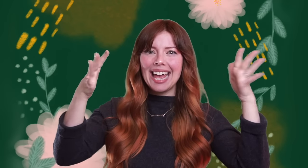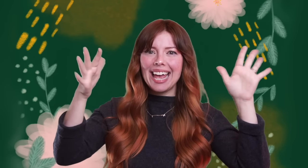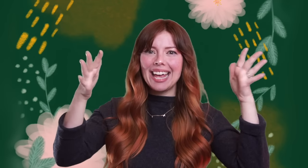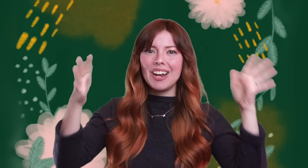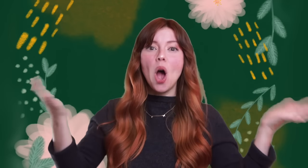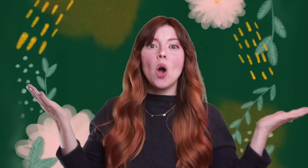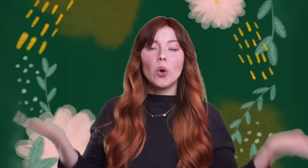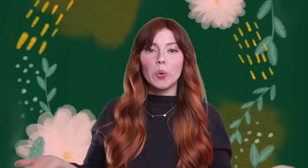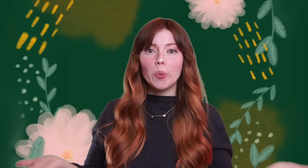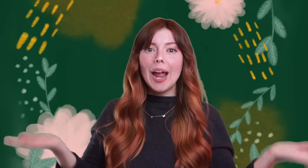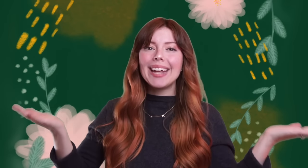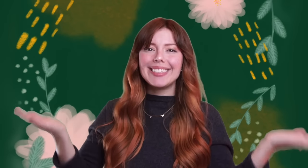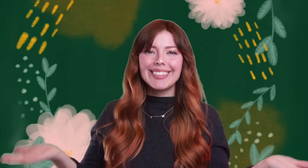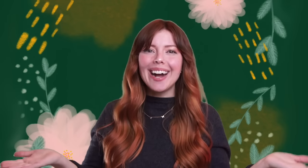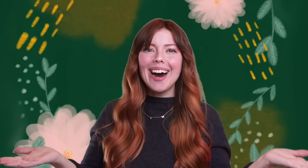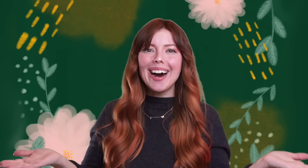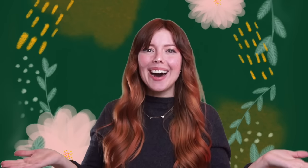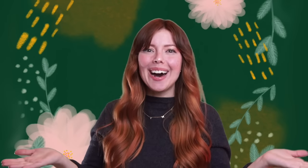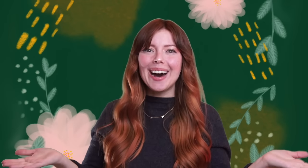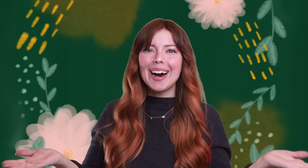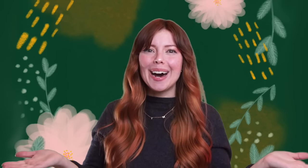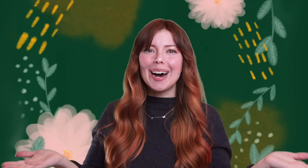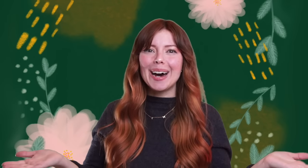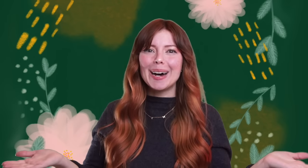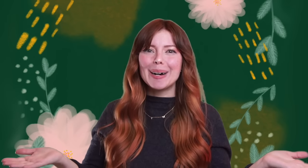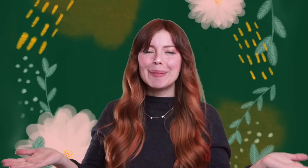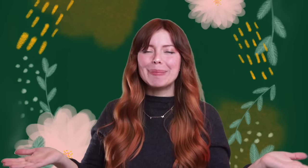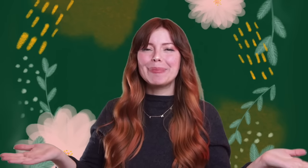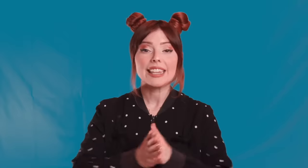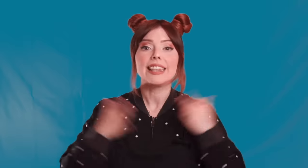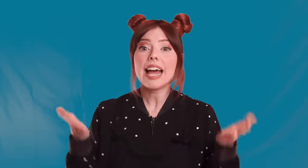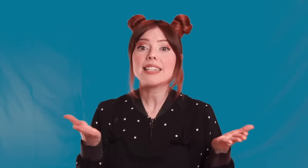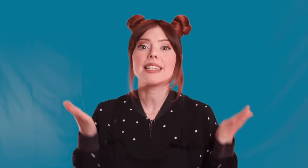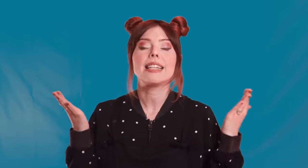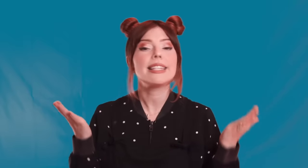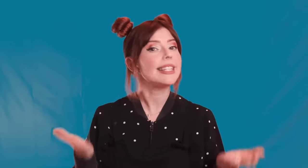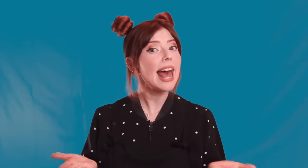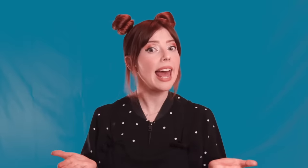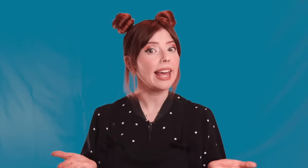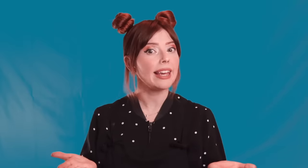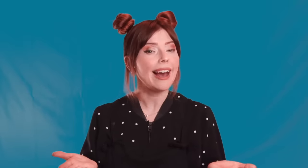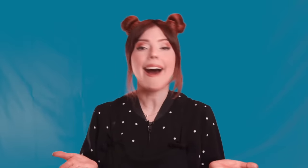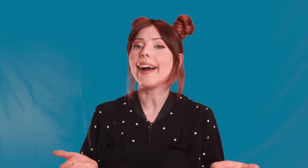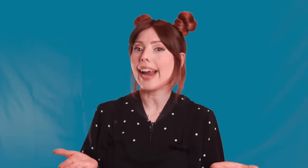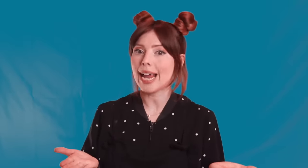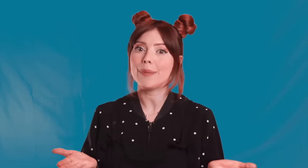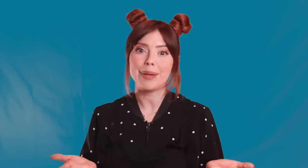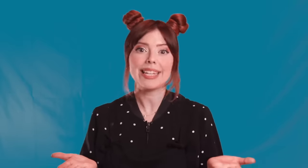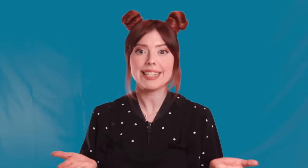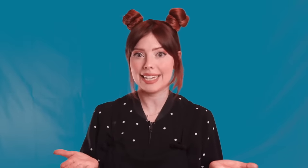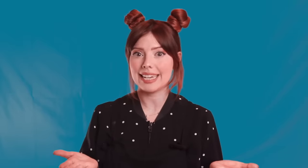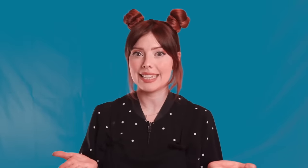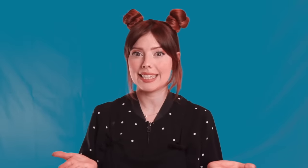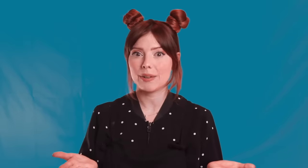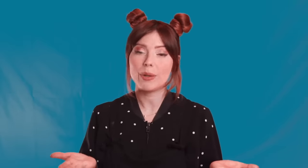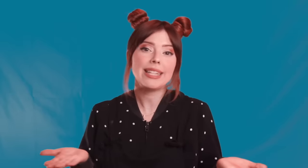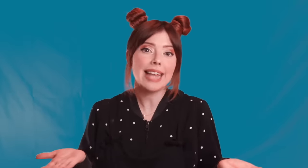1, 2, 3, 4, 5, 6, 7, 8, 9, 10. Great job! Let's say our ABCs. We sang